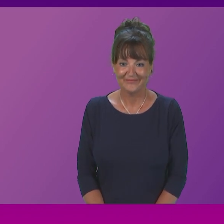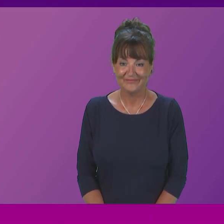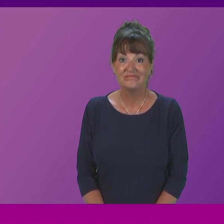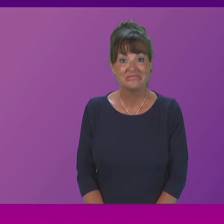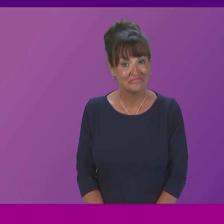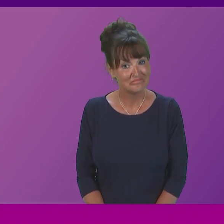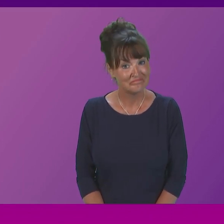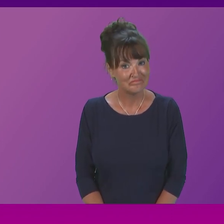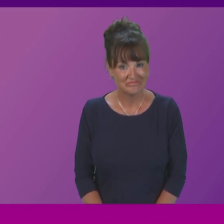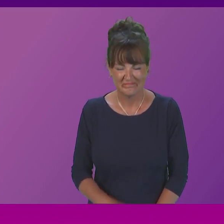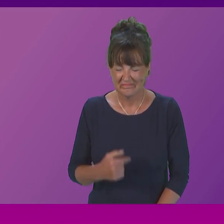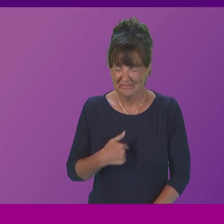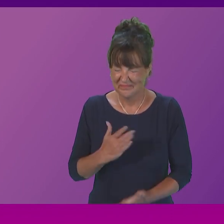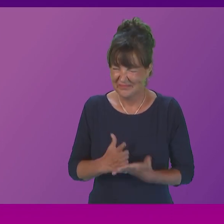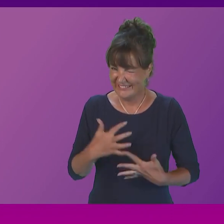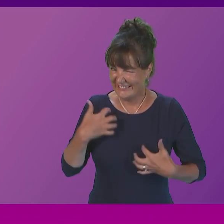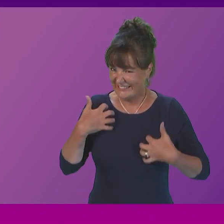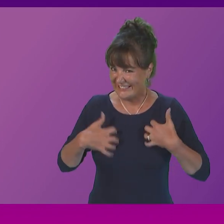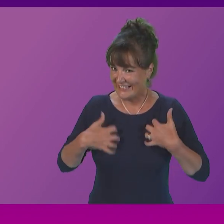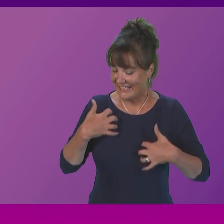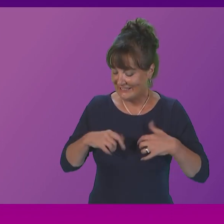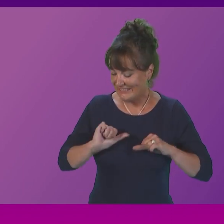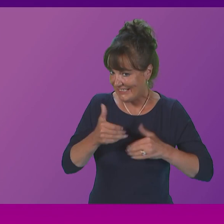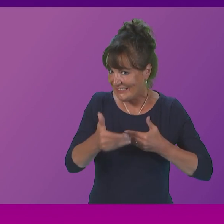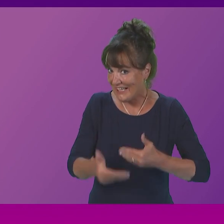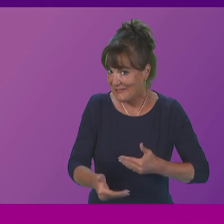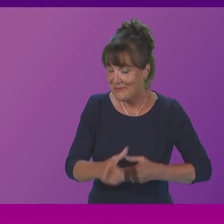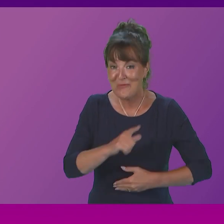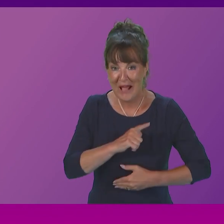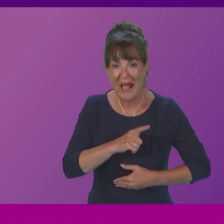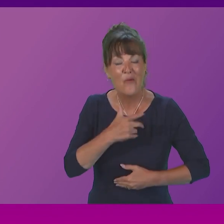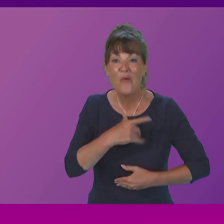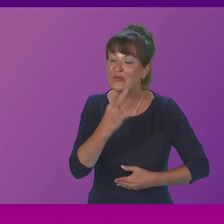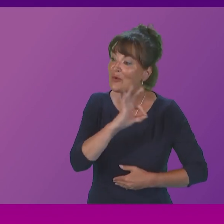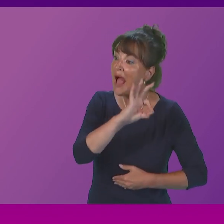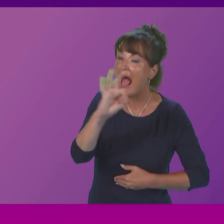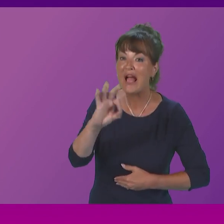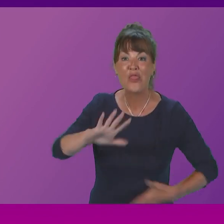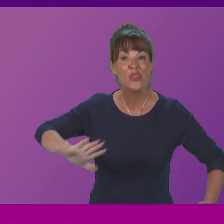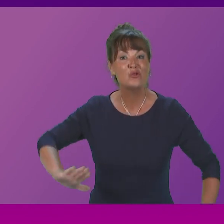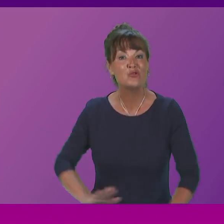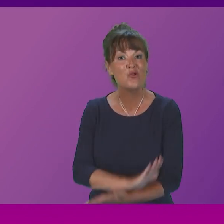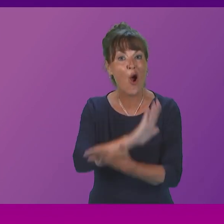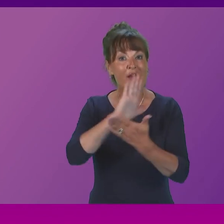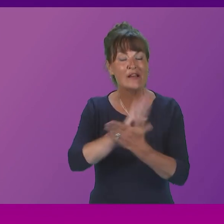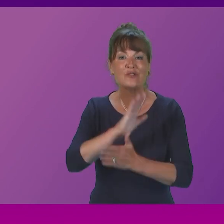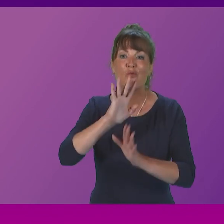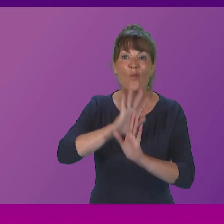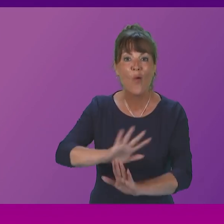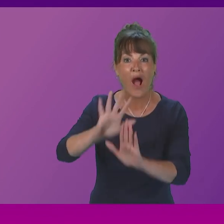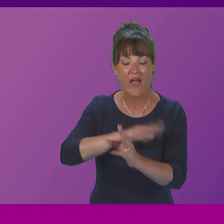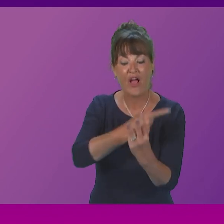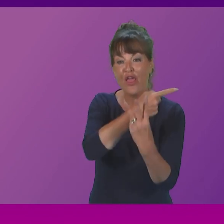Now, I'm very, very excited about this. I'd like to invite the Joyous Choir to perform